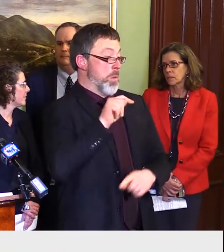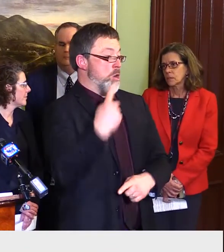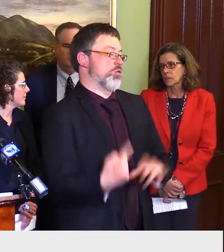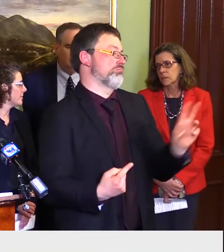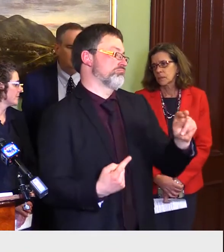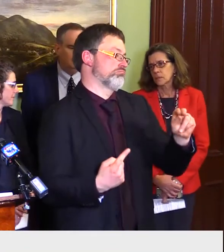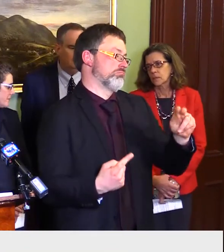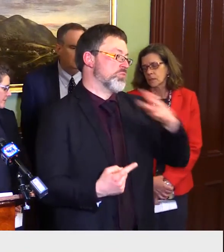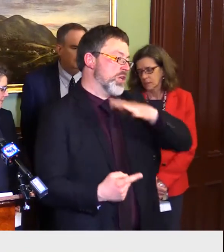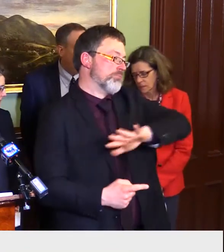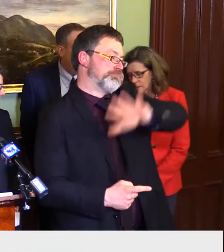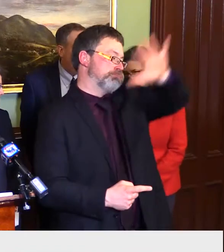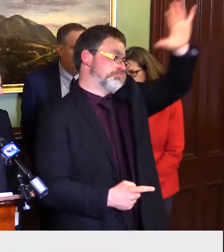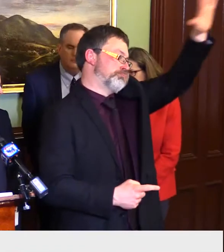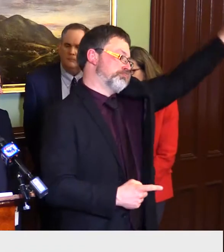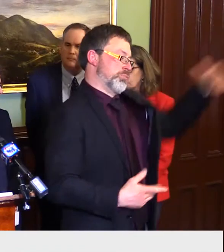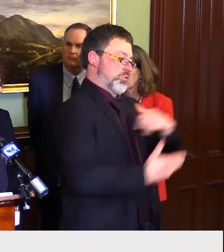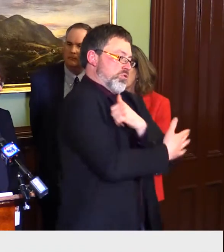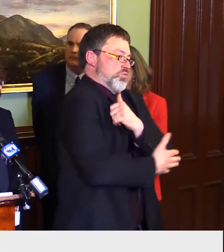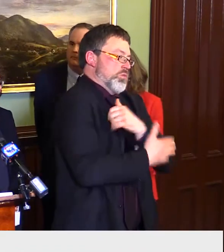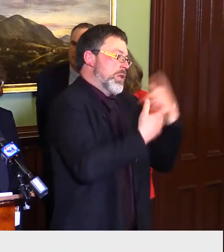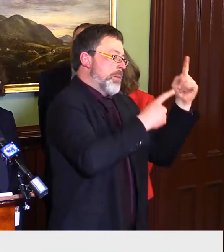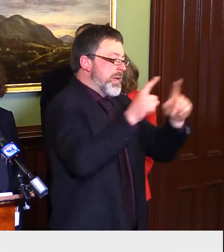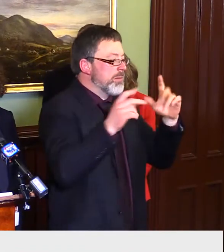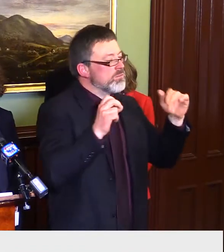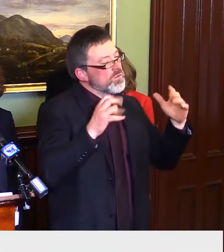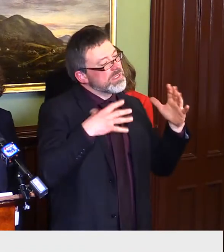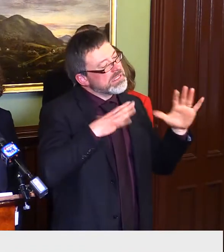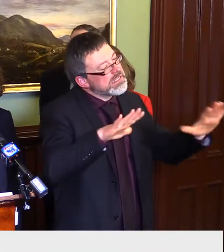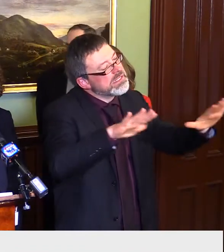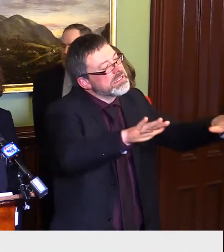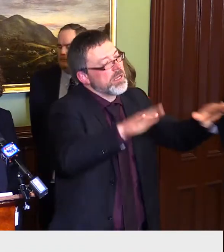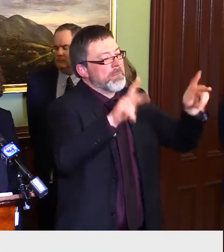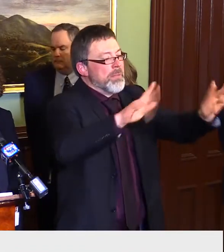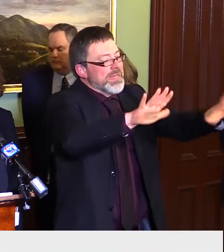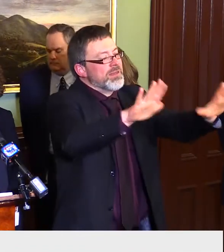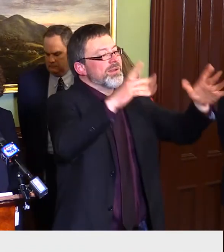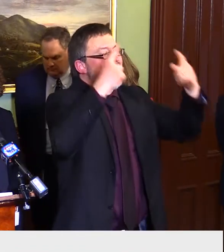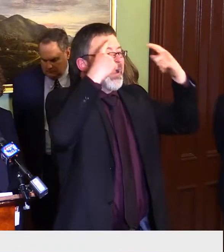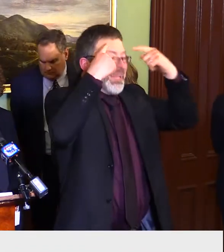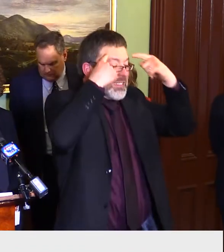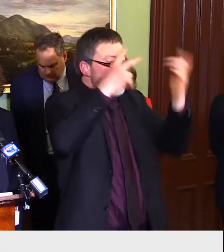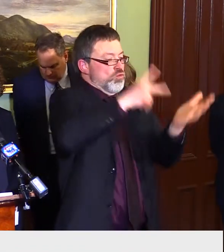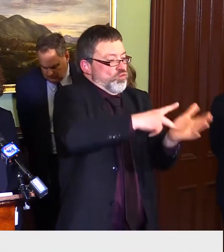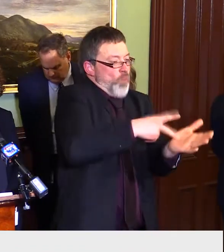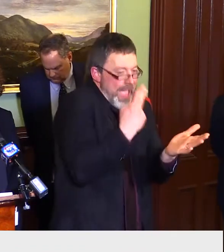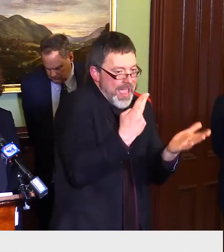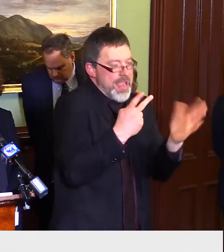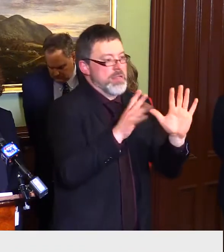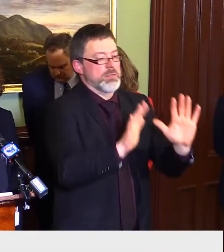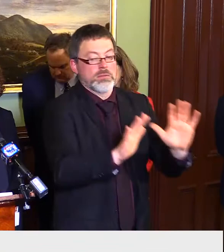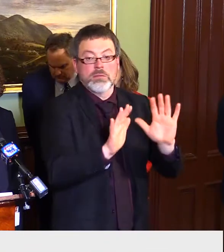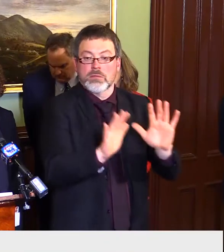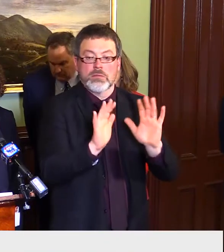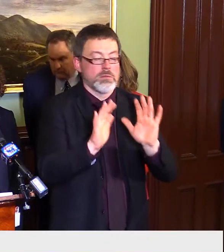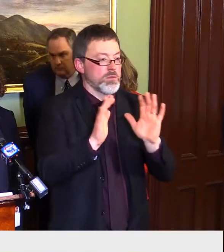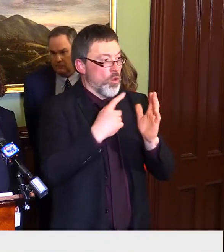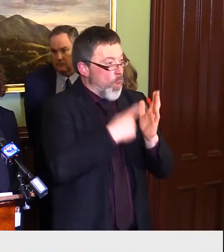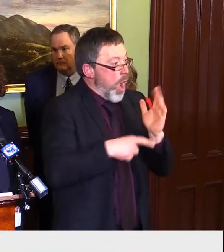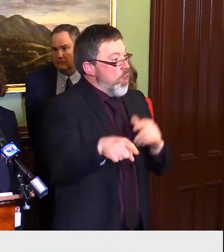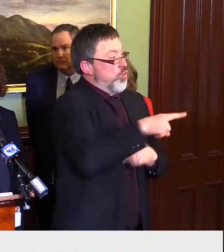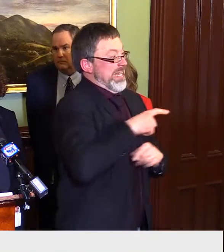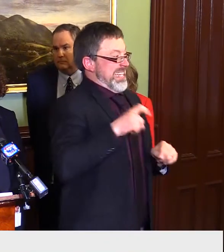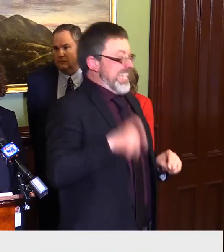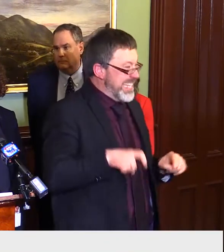Suzanne might be able to talk about this, Secretary Young, but we're asking that they work with the agencies,